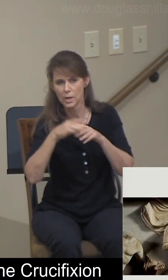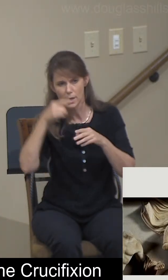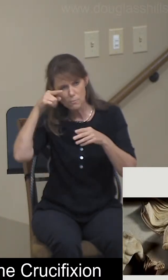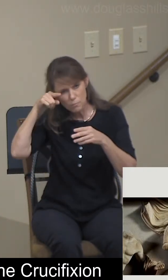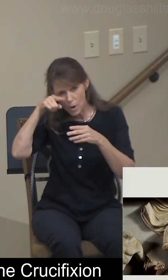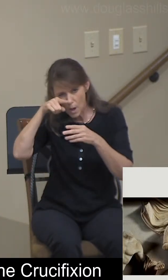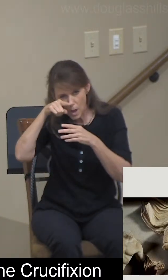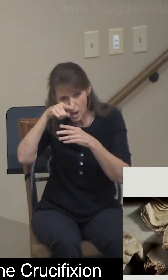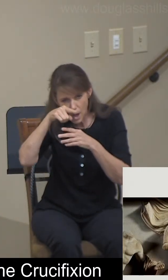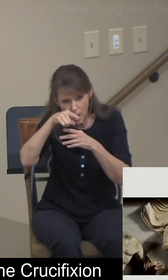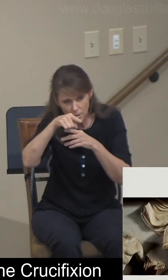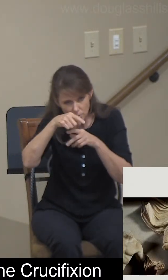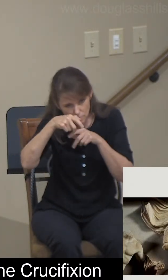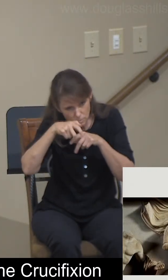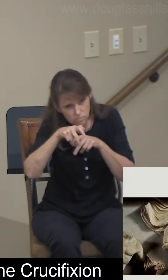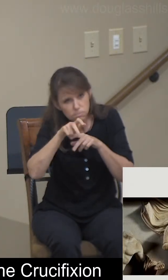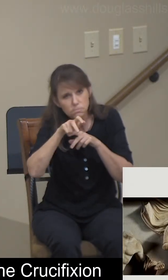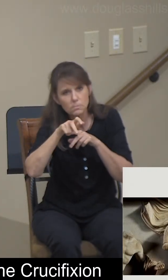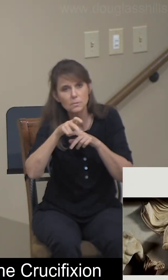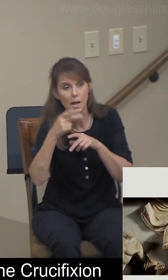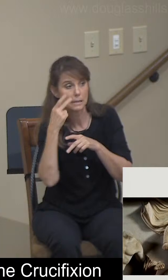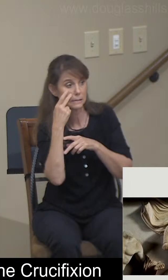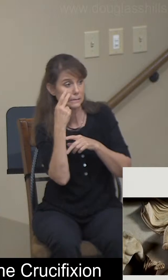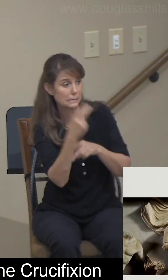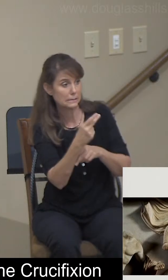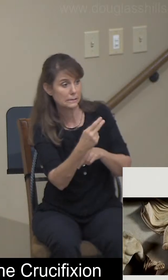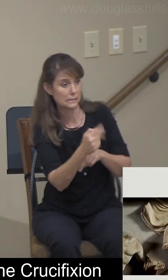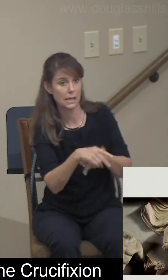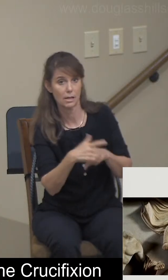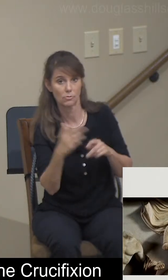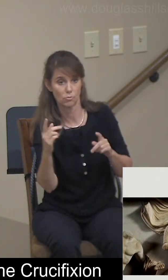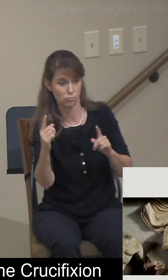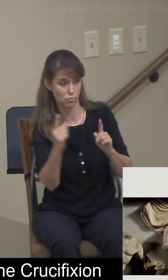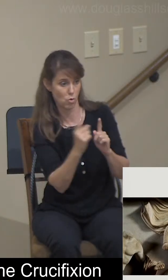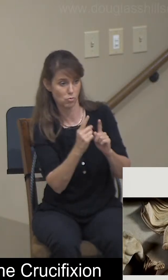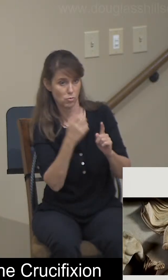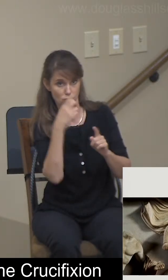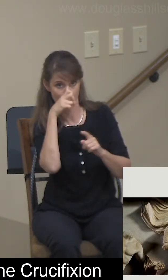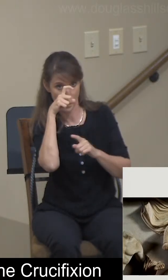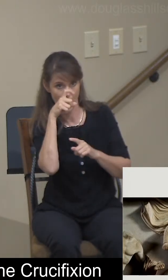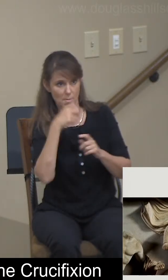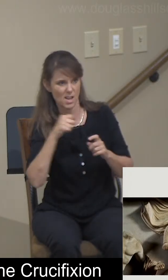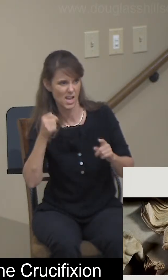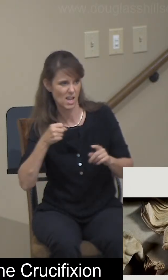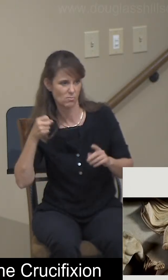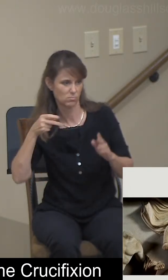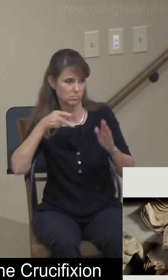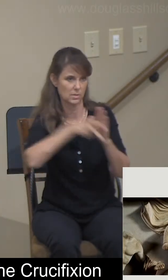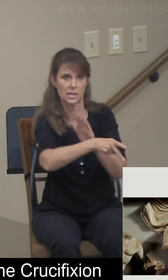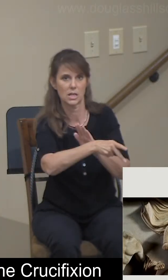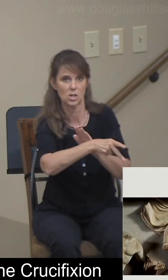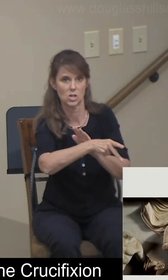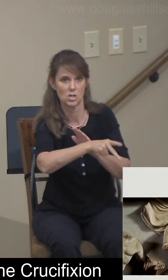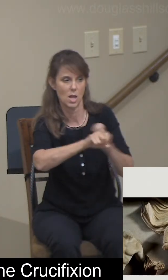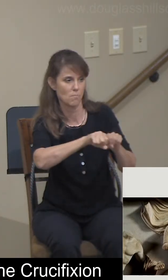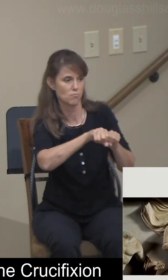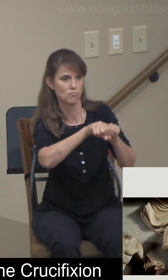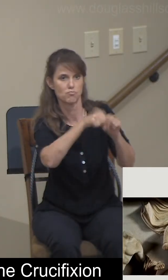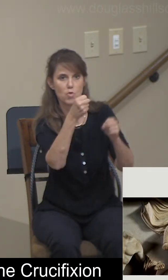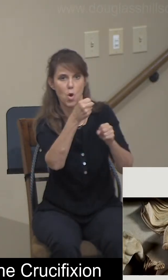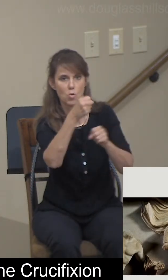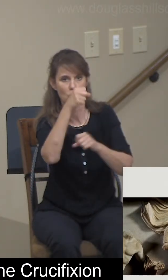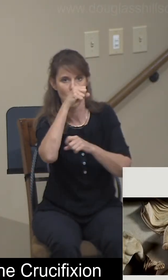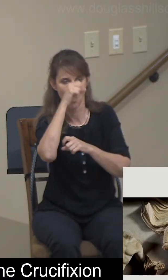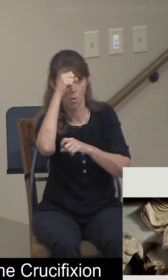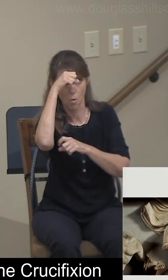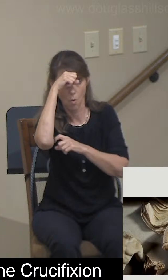with his powerful wrath. I saw him come close to the ram, and he was enraged against him and struck the ram and broke his two horns.